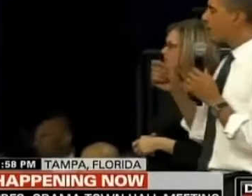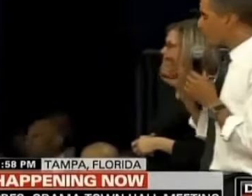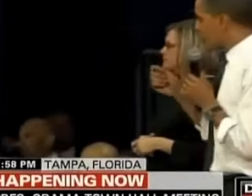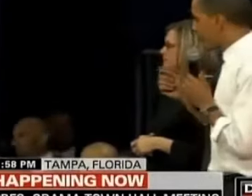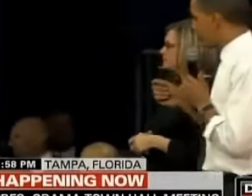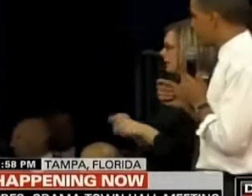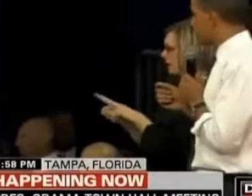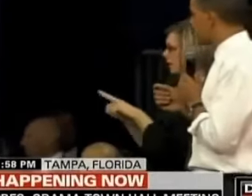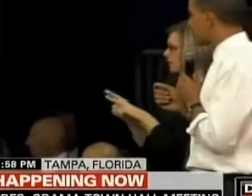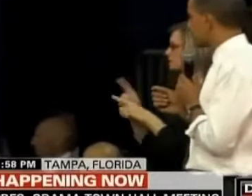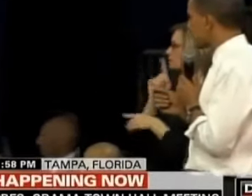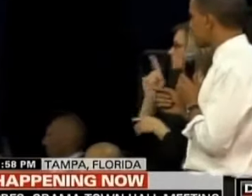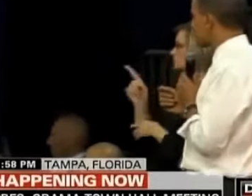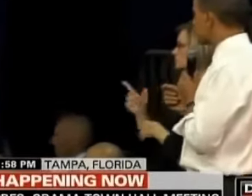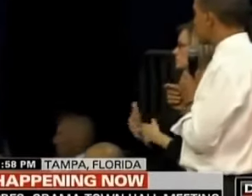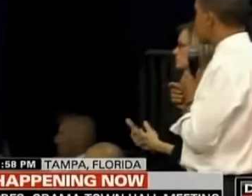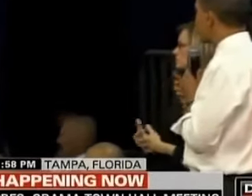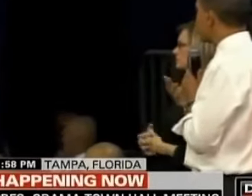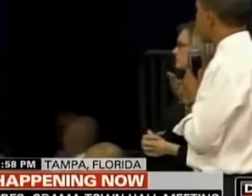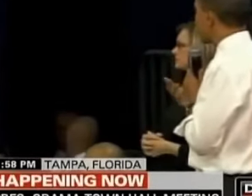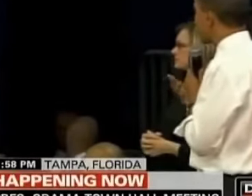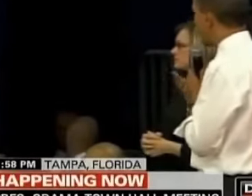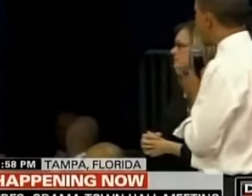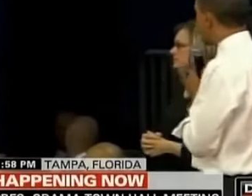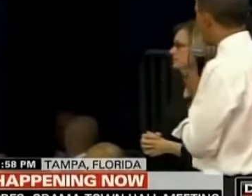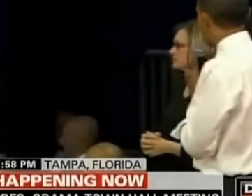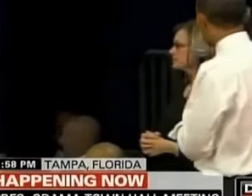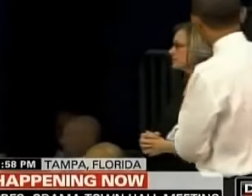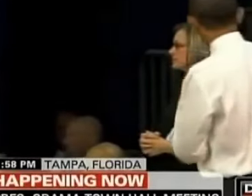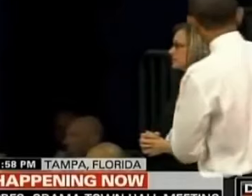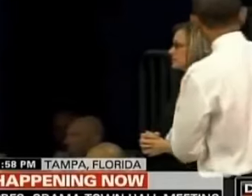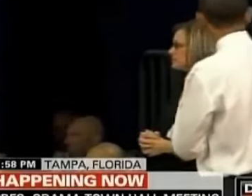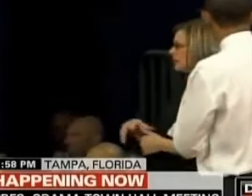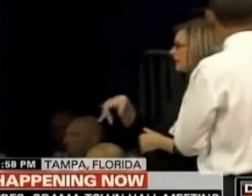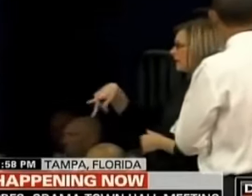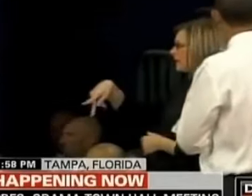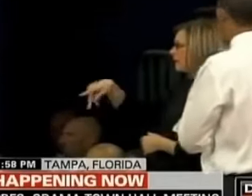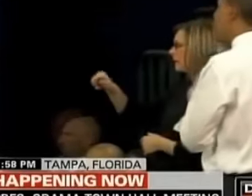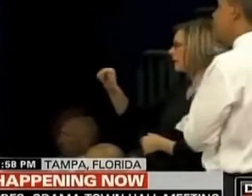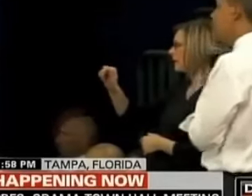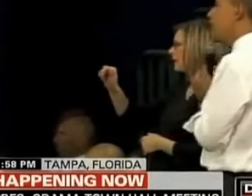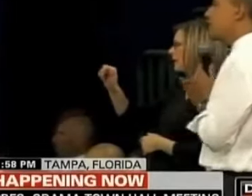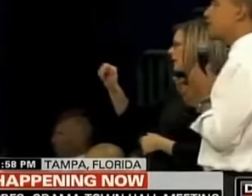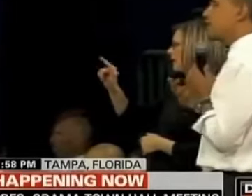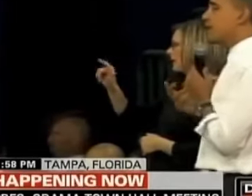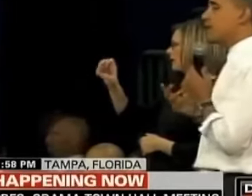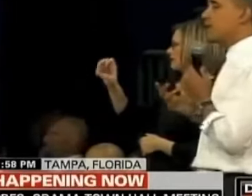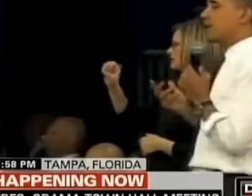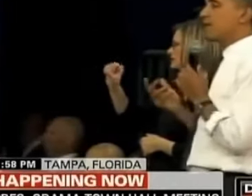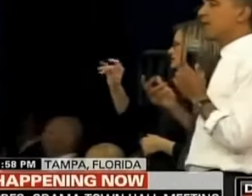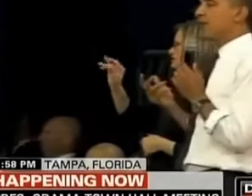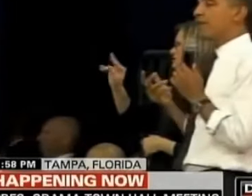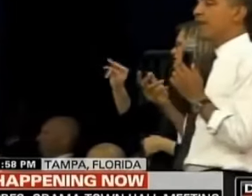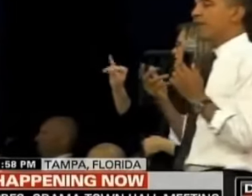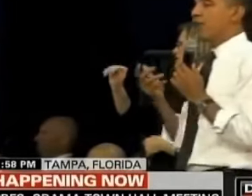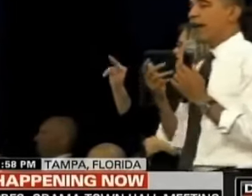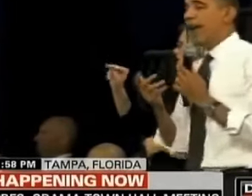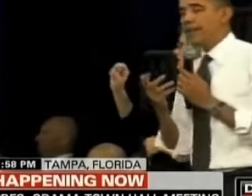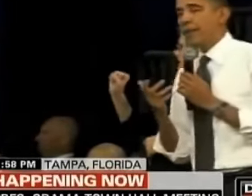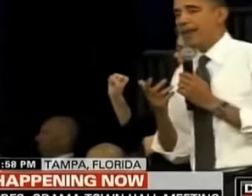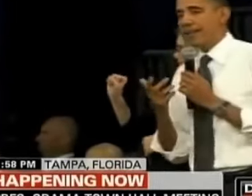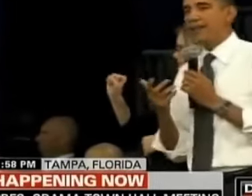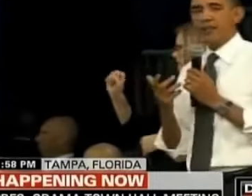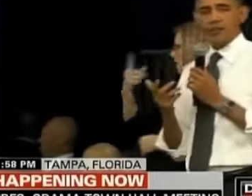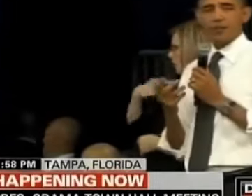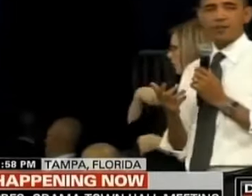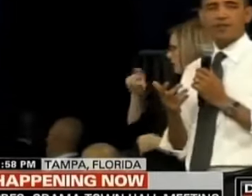What is also true is that the plight of the Palestinians is something that we